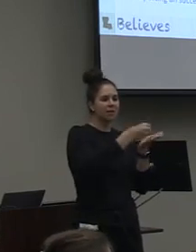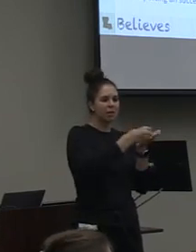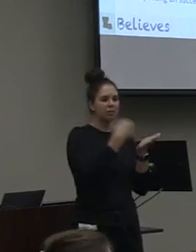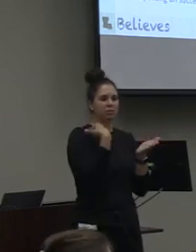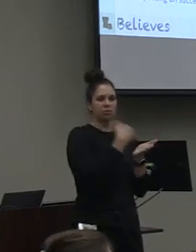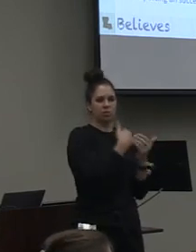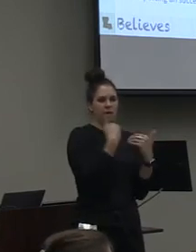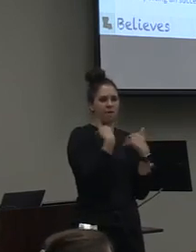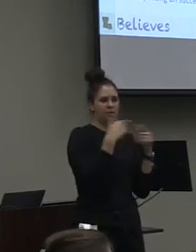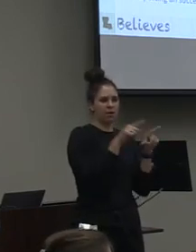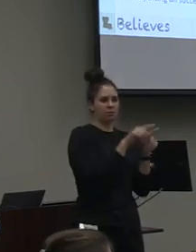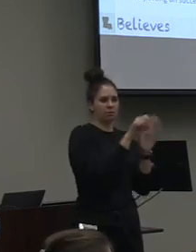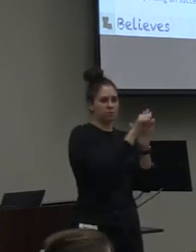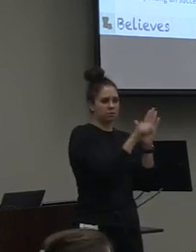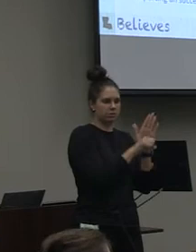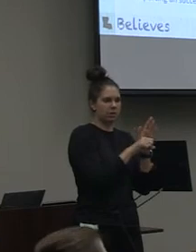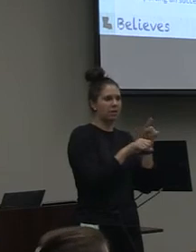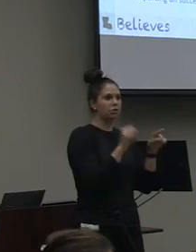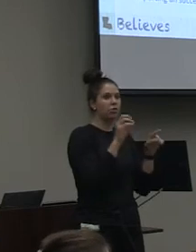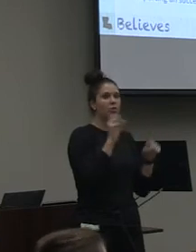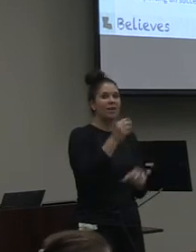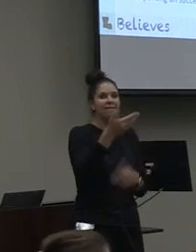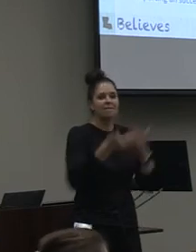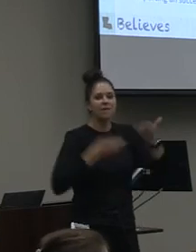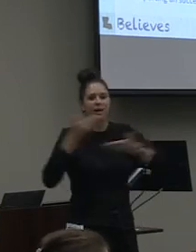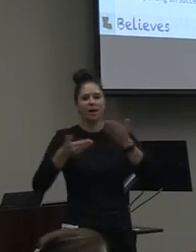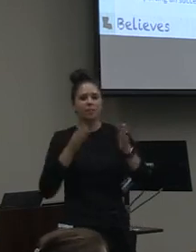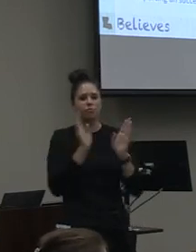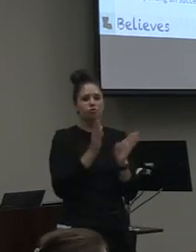state to also invite all prep provider